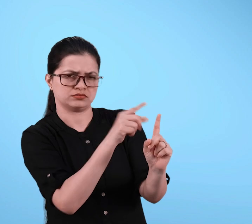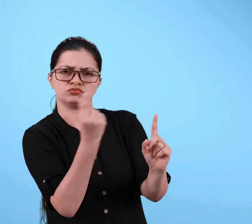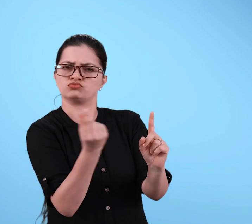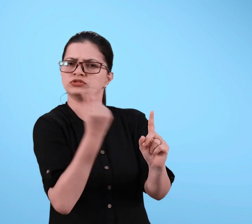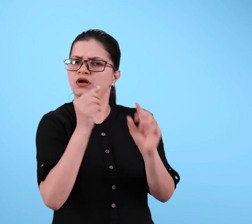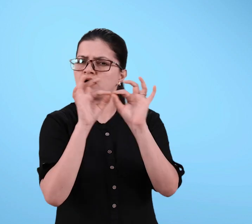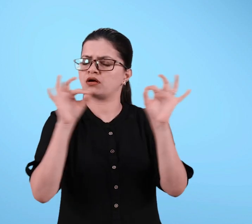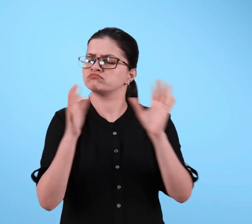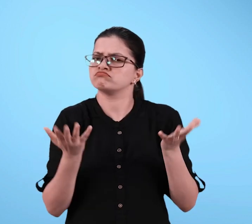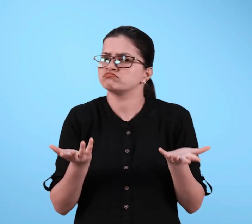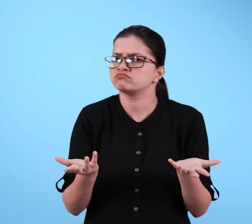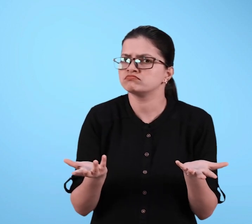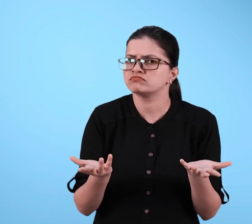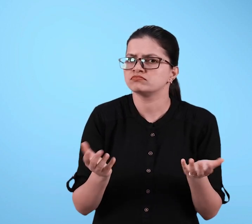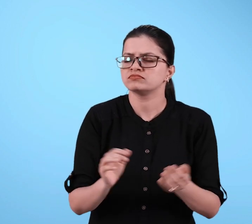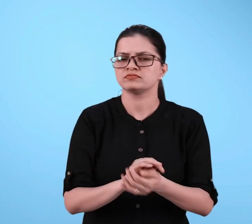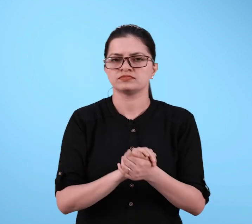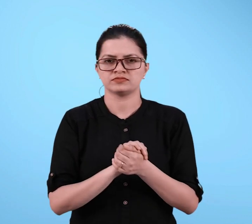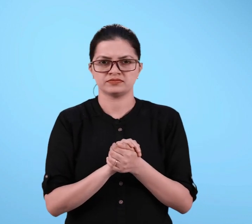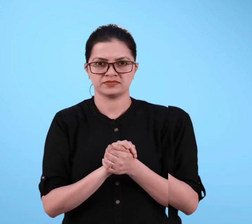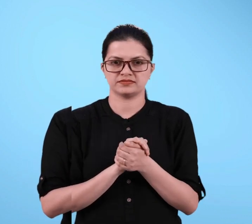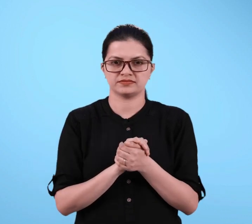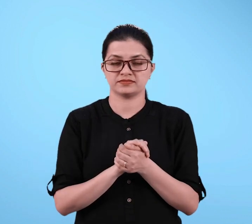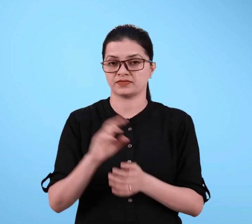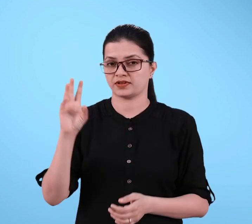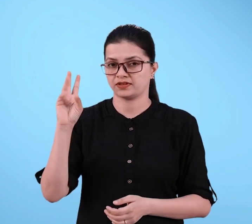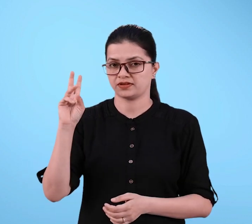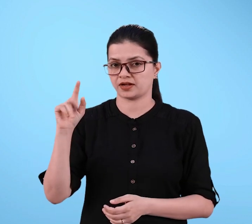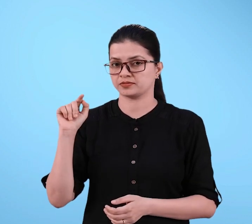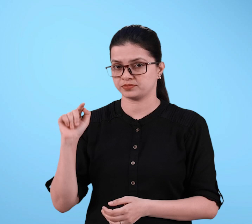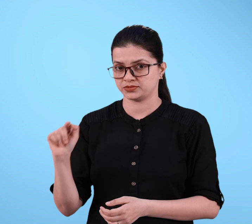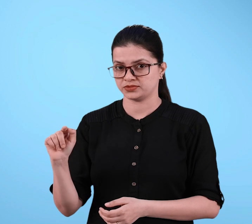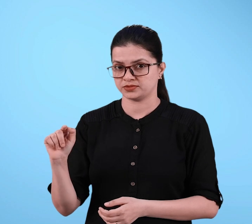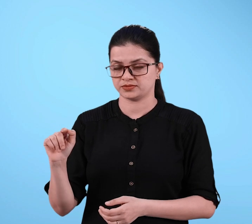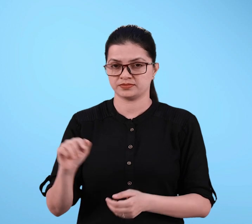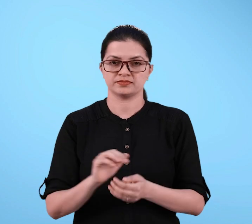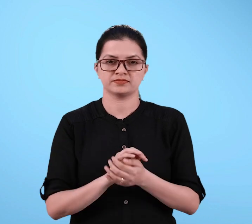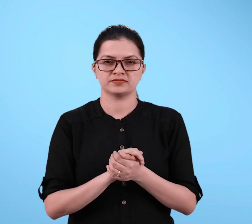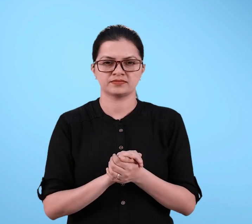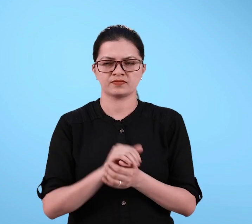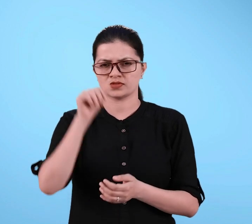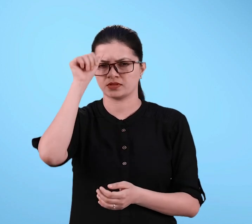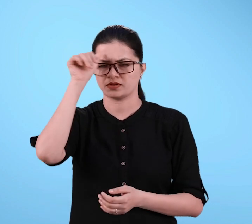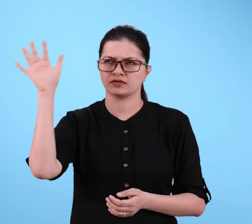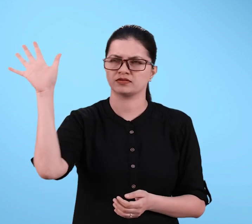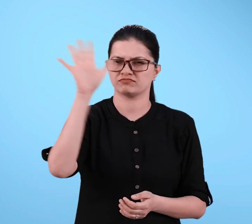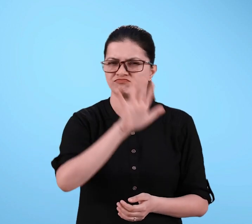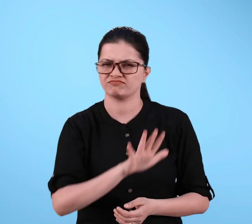yes, what is it used for? A major 3. producer of cotton India has been a